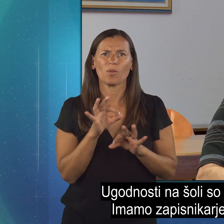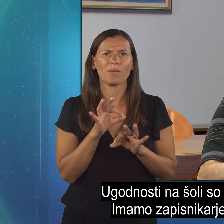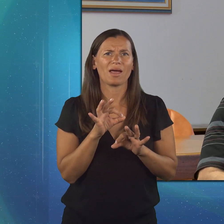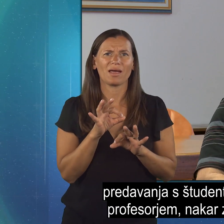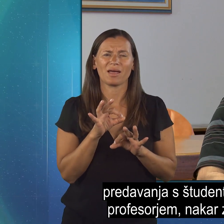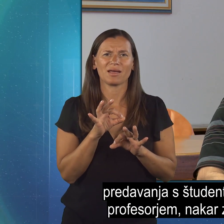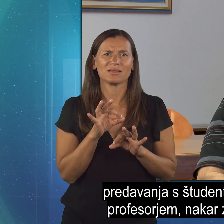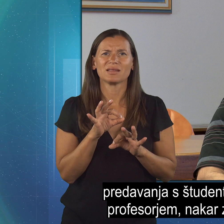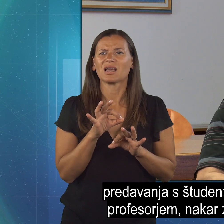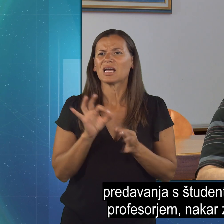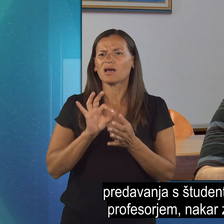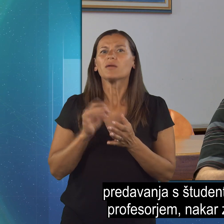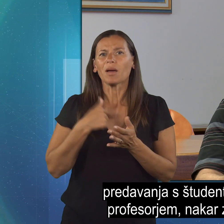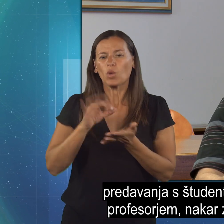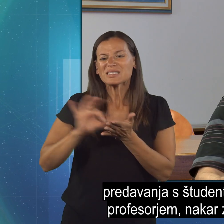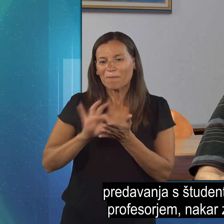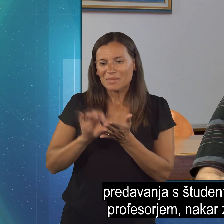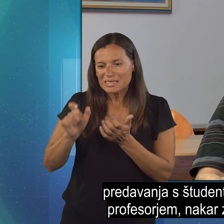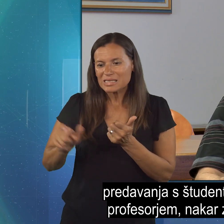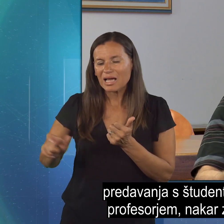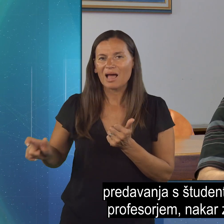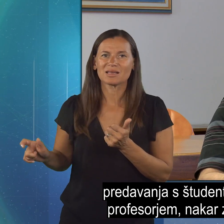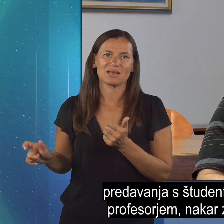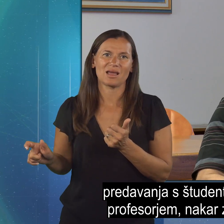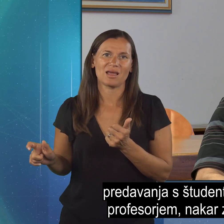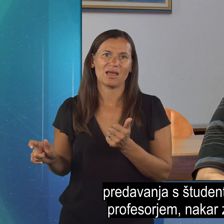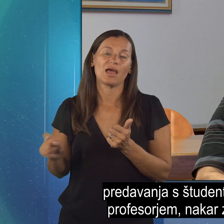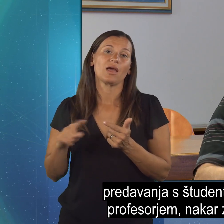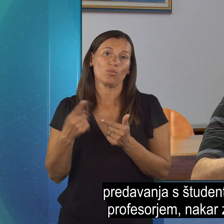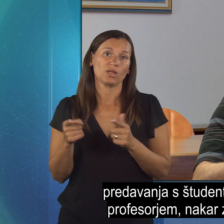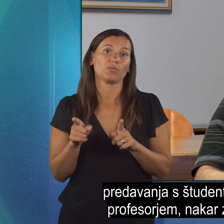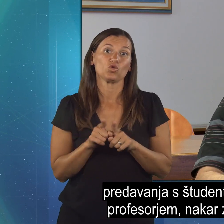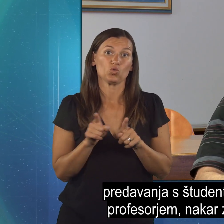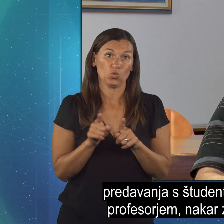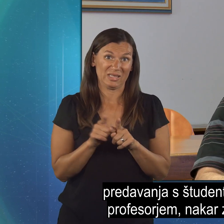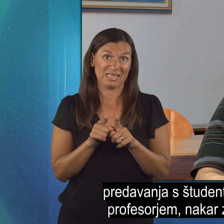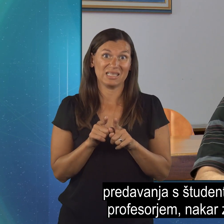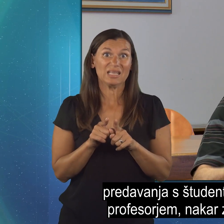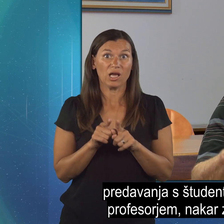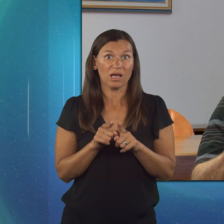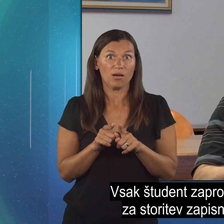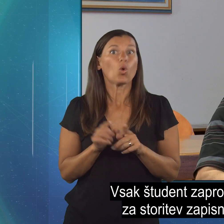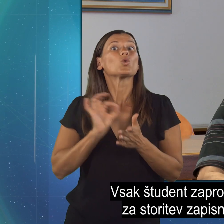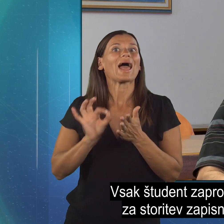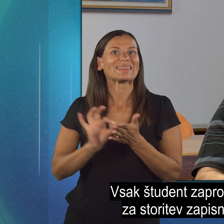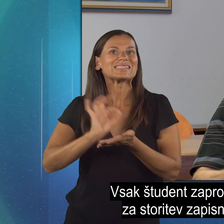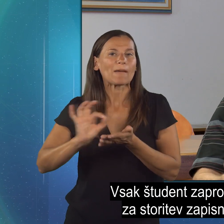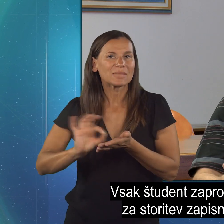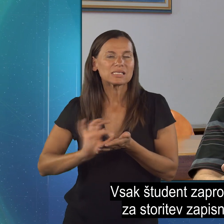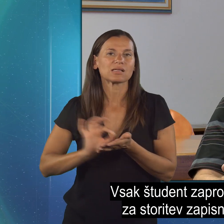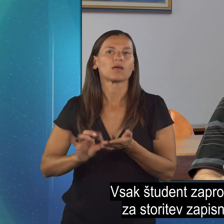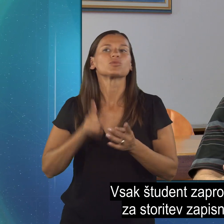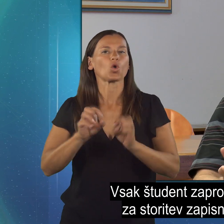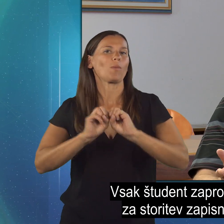come to the classes with the students and take notes from the professor, and then they publish the notes. Each student asks for